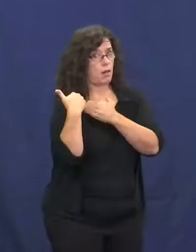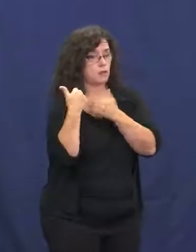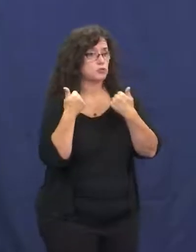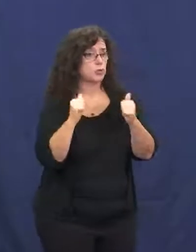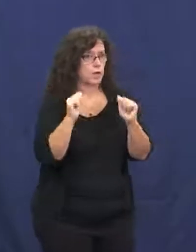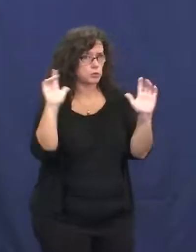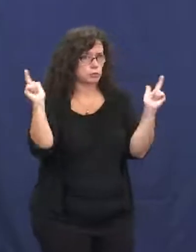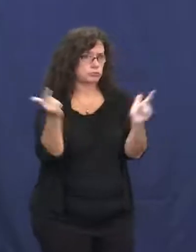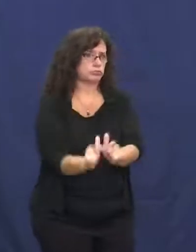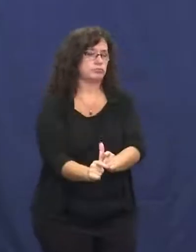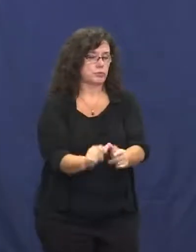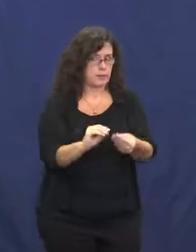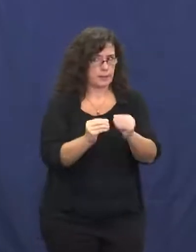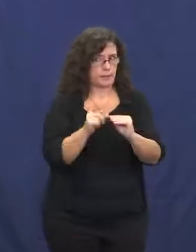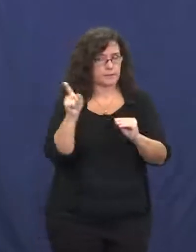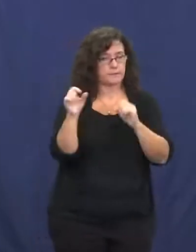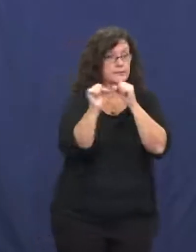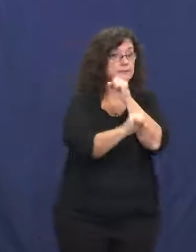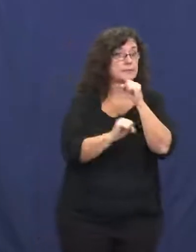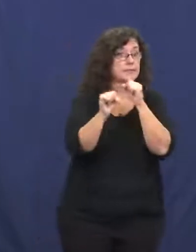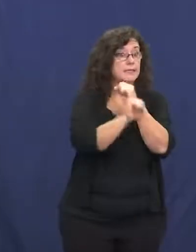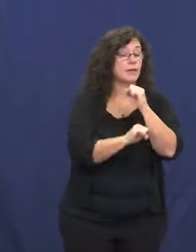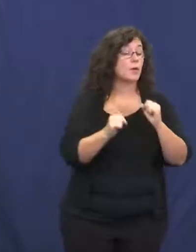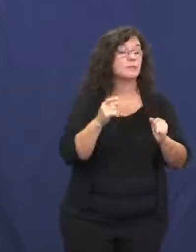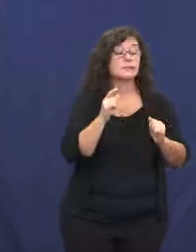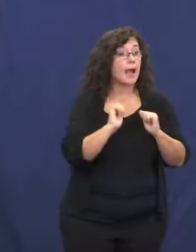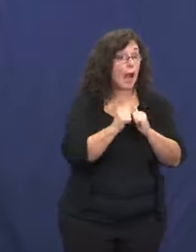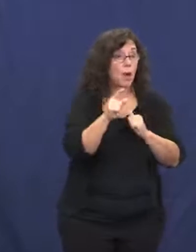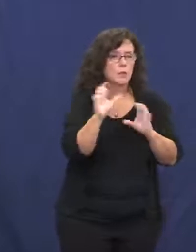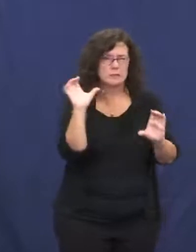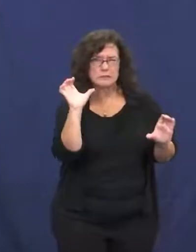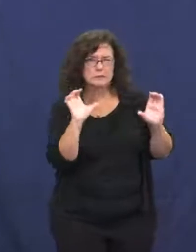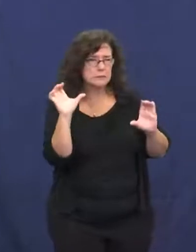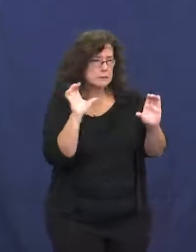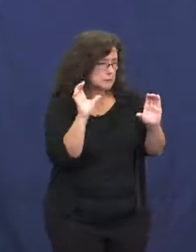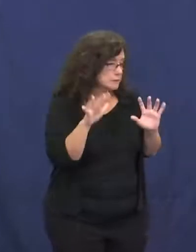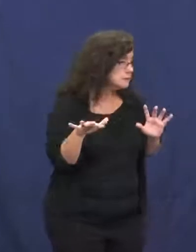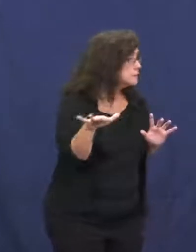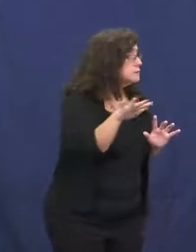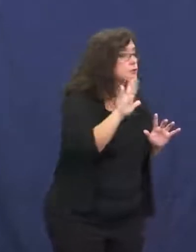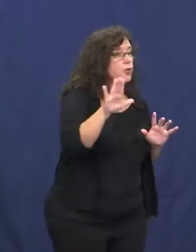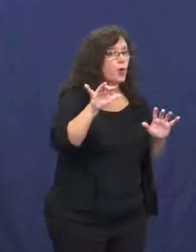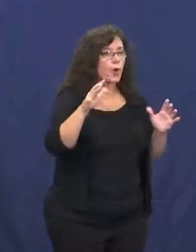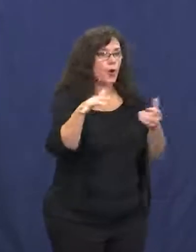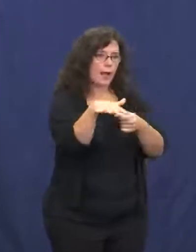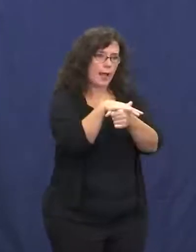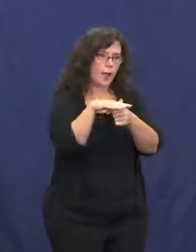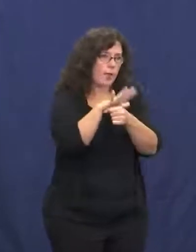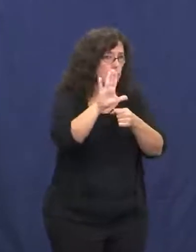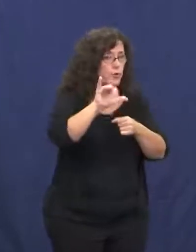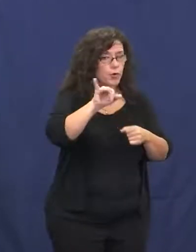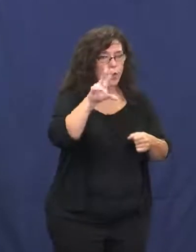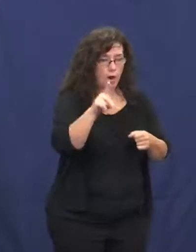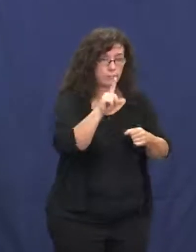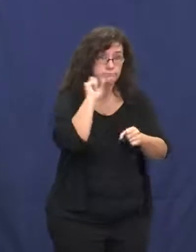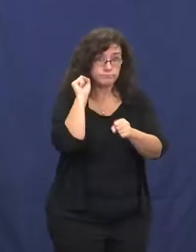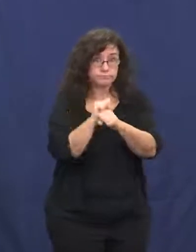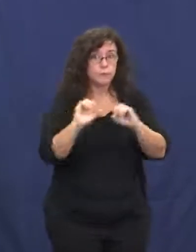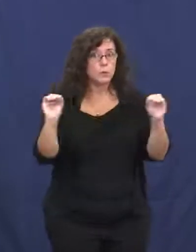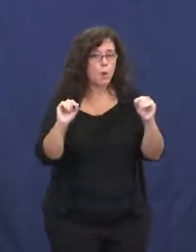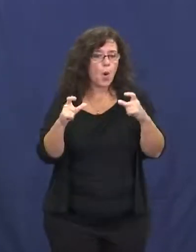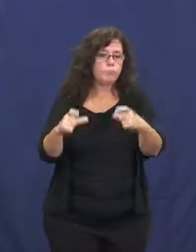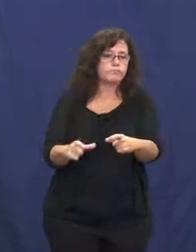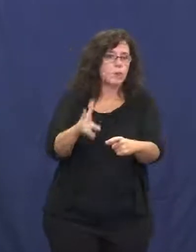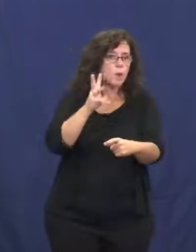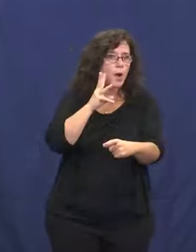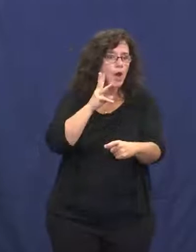suppressing the spread of this infestation by canvassing their yards and making sure they do not have any of this standing water or stagnant